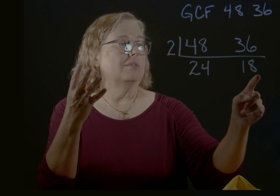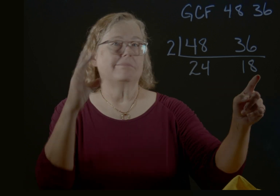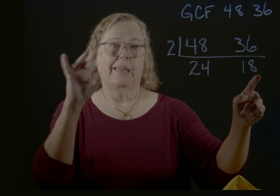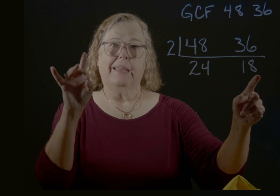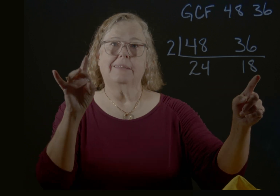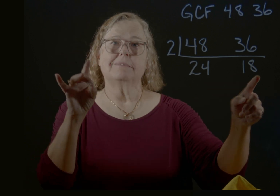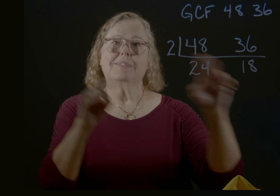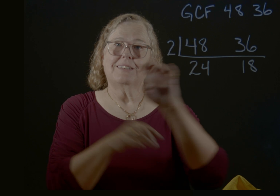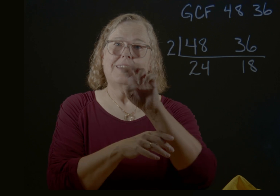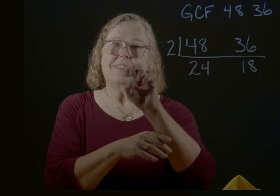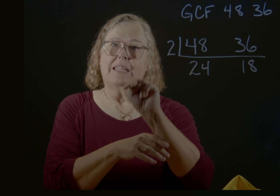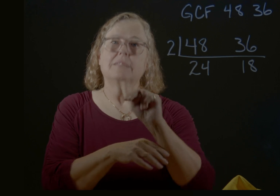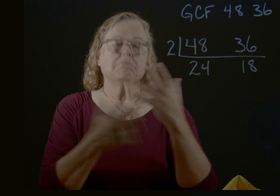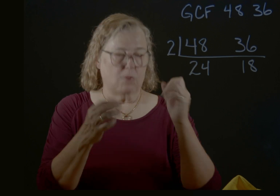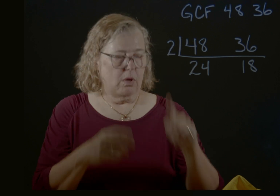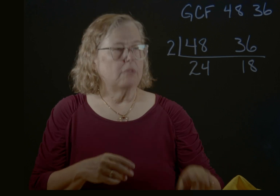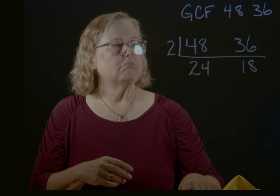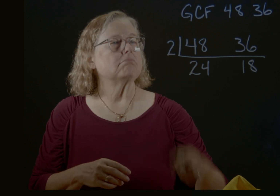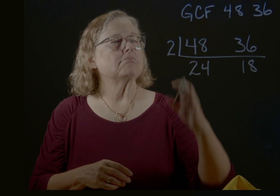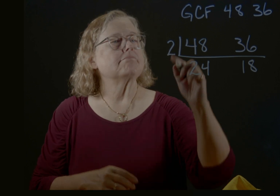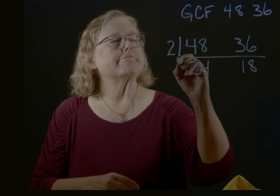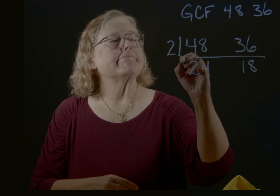and 8. They're even? All right.